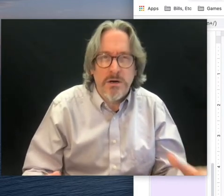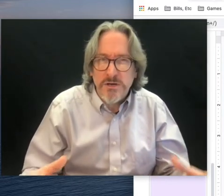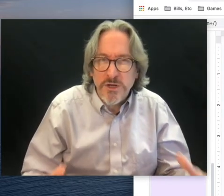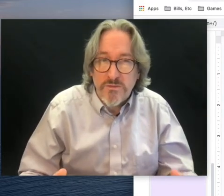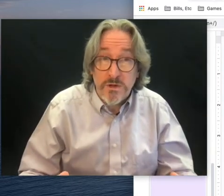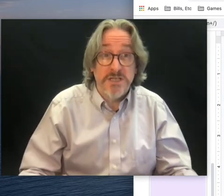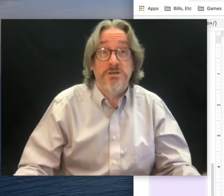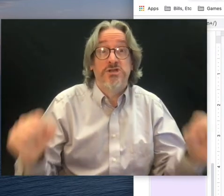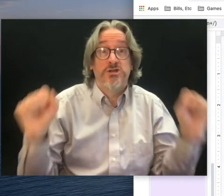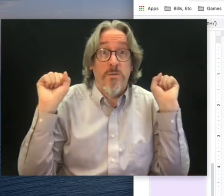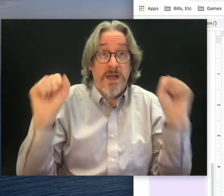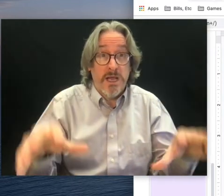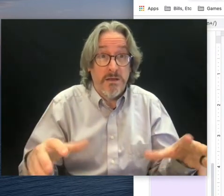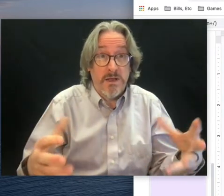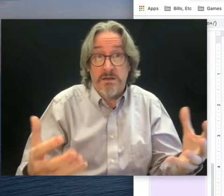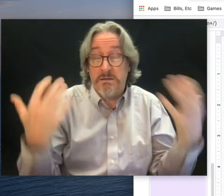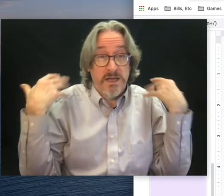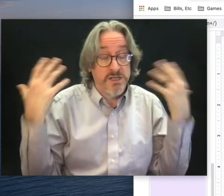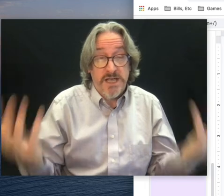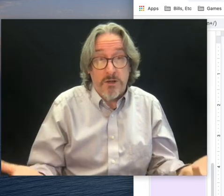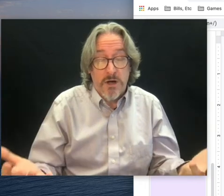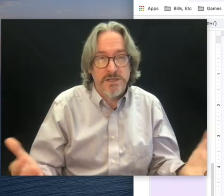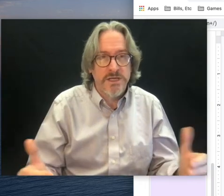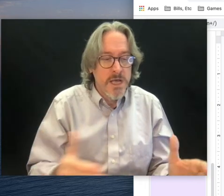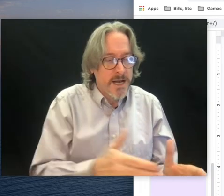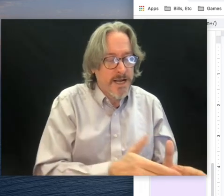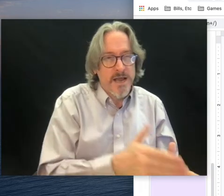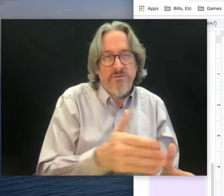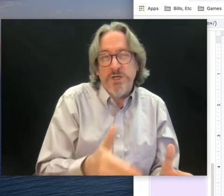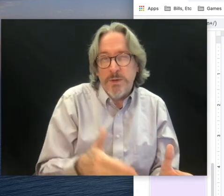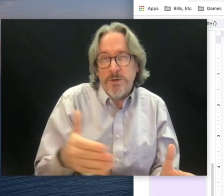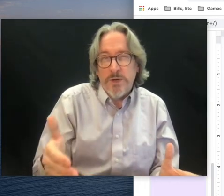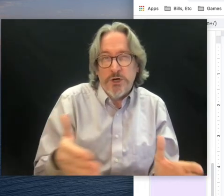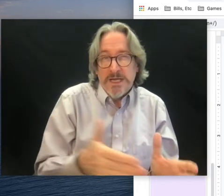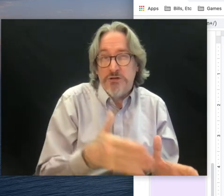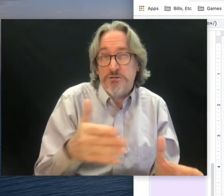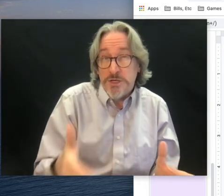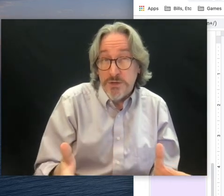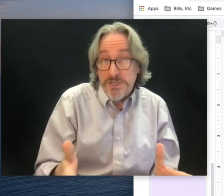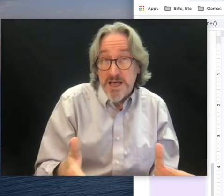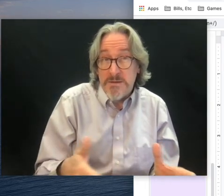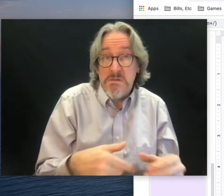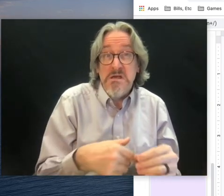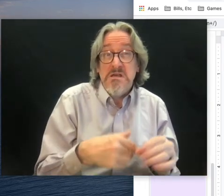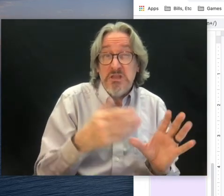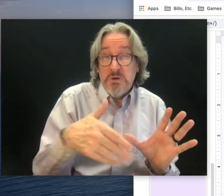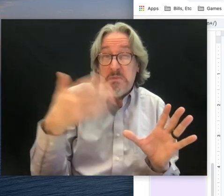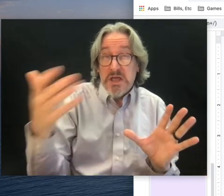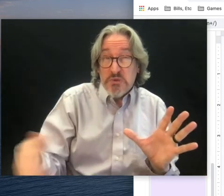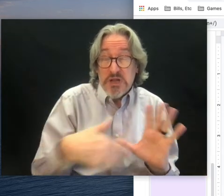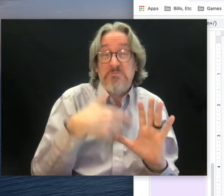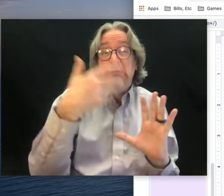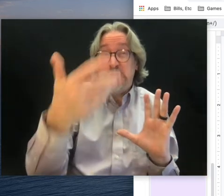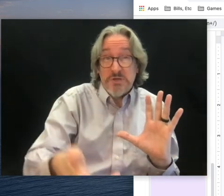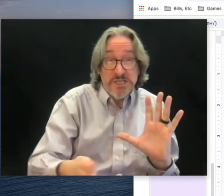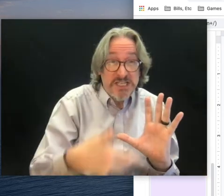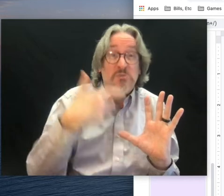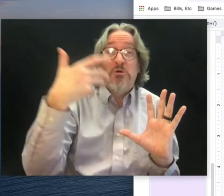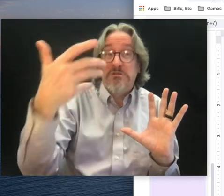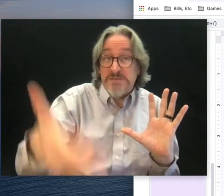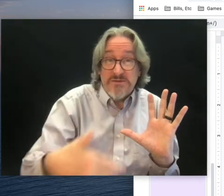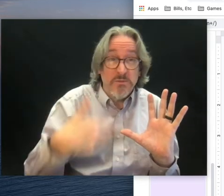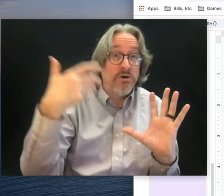it's hard. Unit 4 teaches so many that they just get lost. And I kind of wish we could introduce them unit by unit, introduce